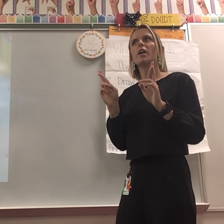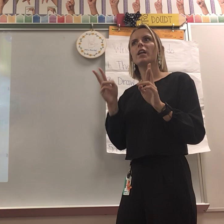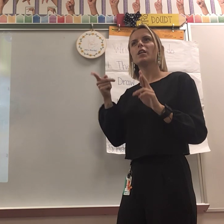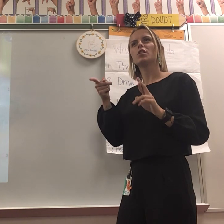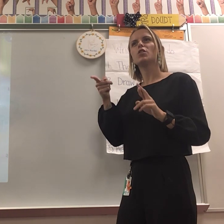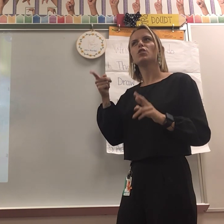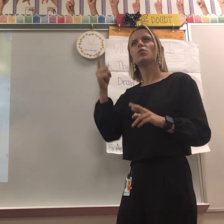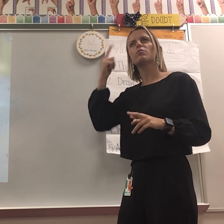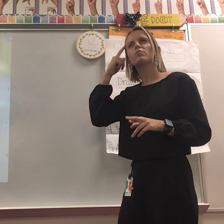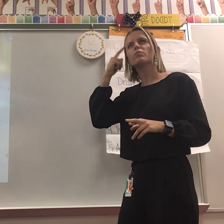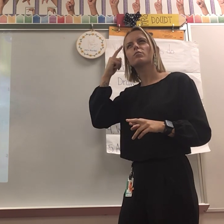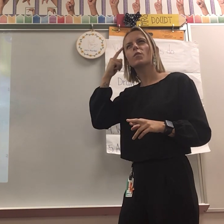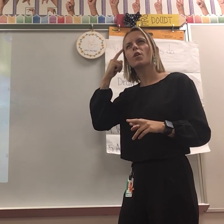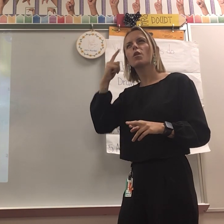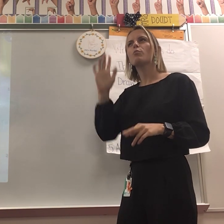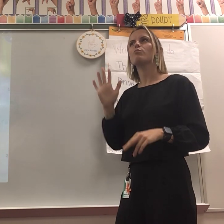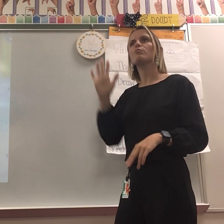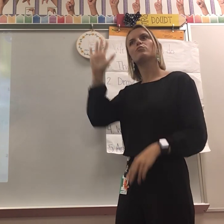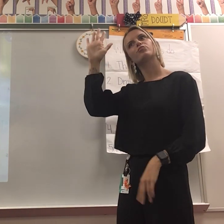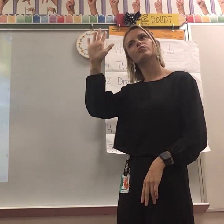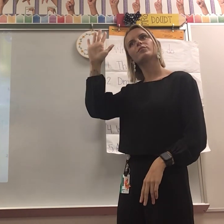word compare.